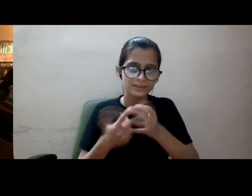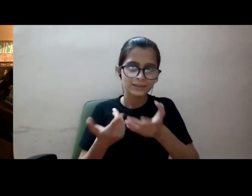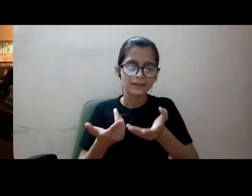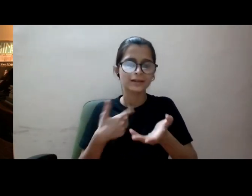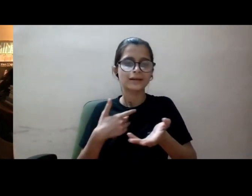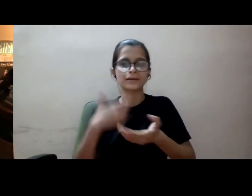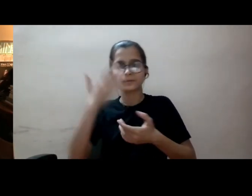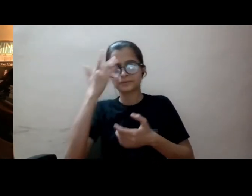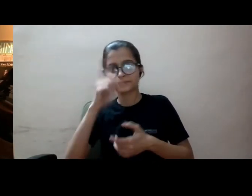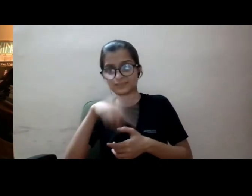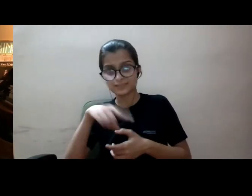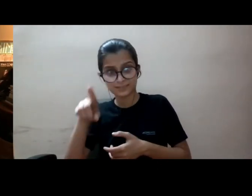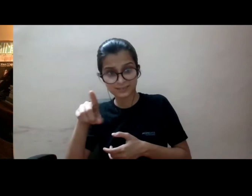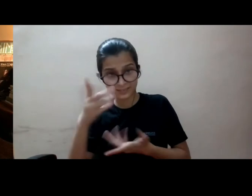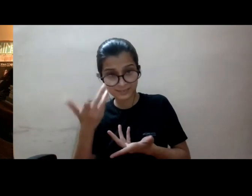correct. So